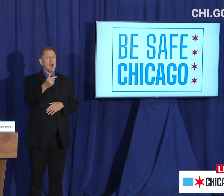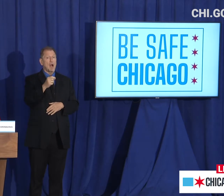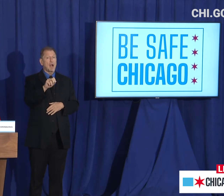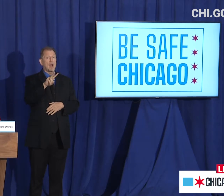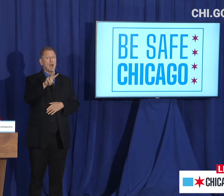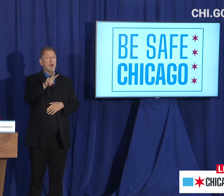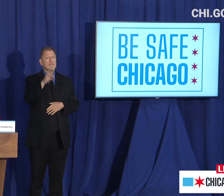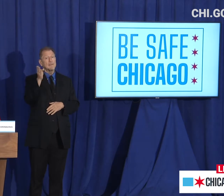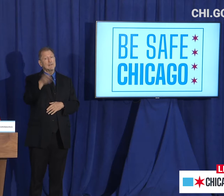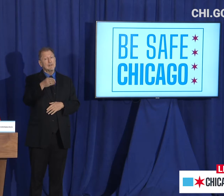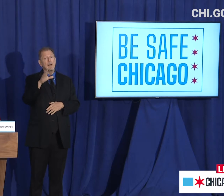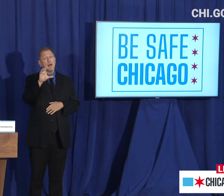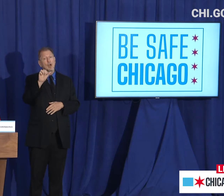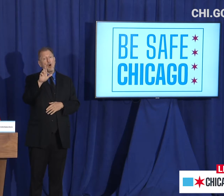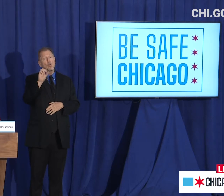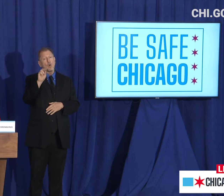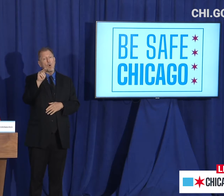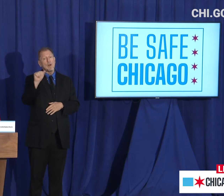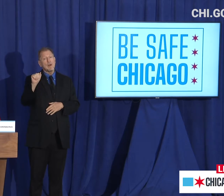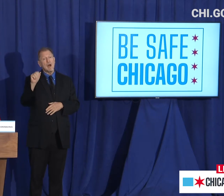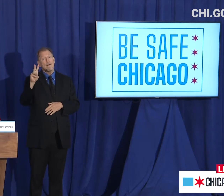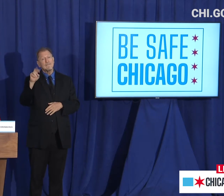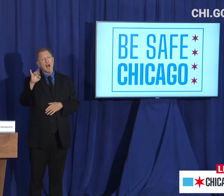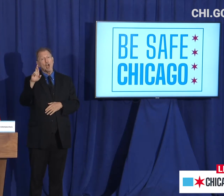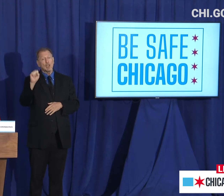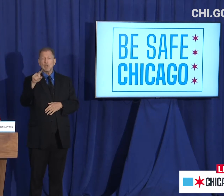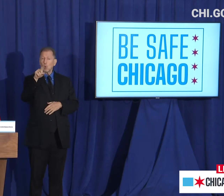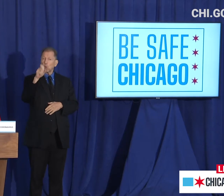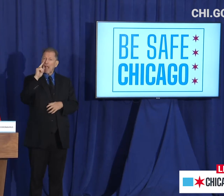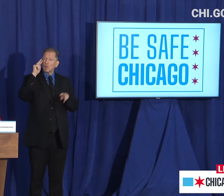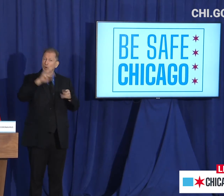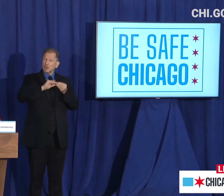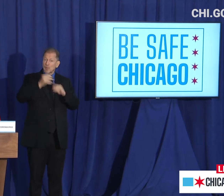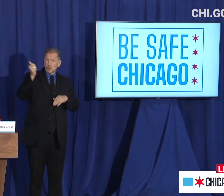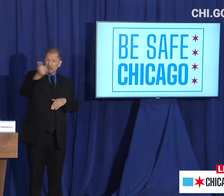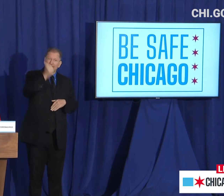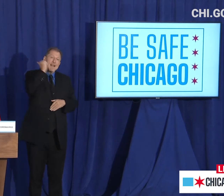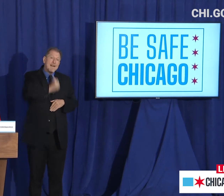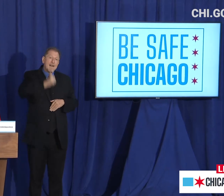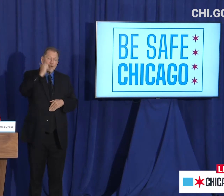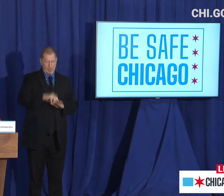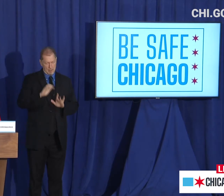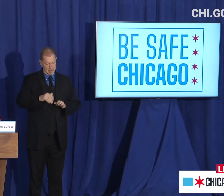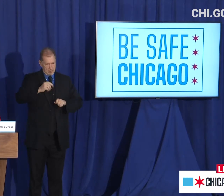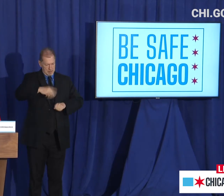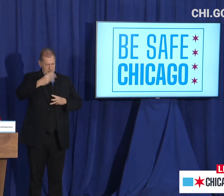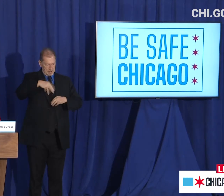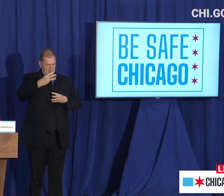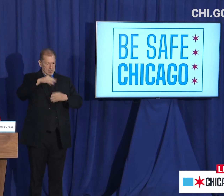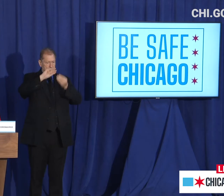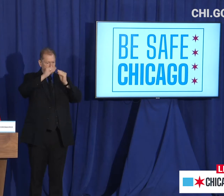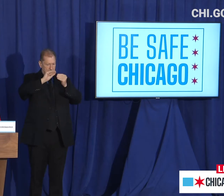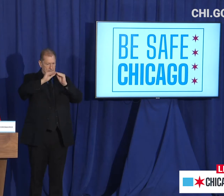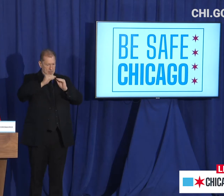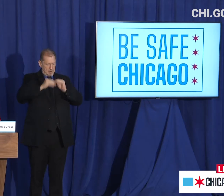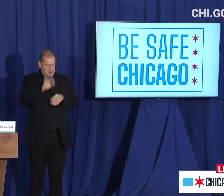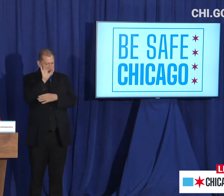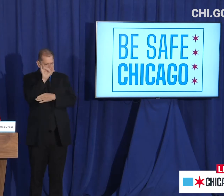chicago.gov/coronavirus. I encourage you to watch right along with us. We are sounding this